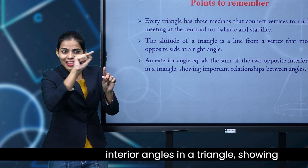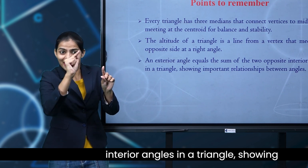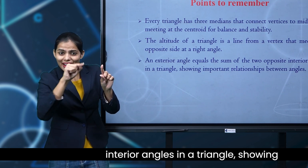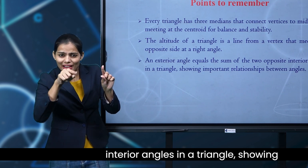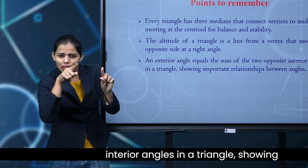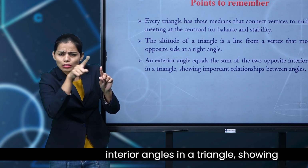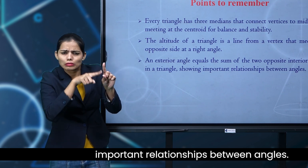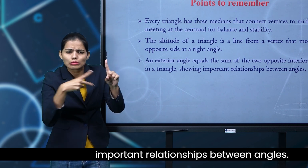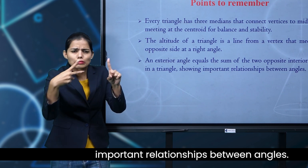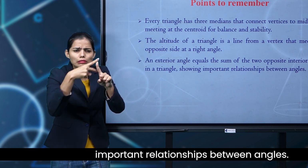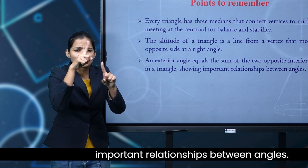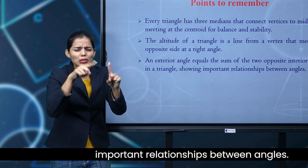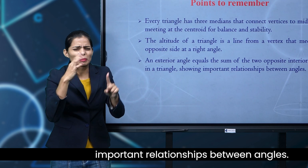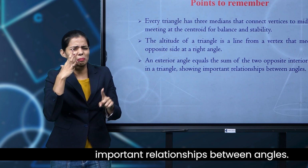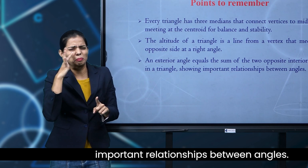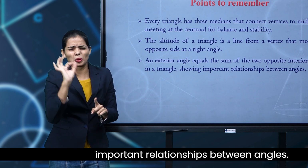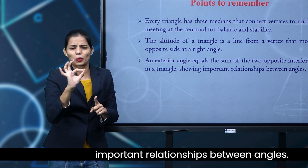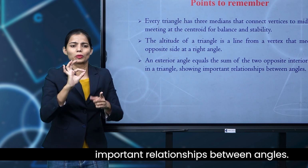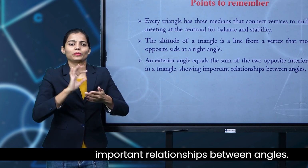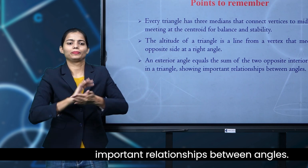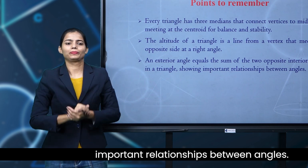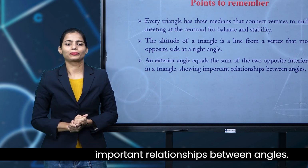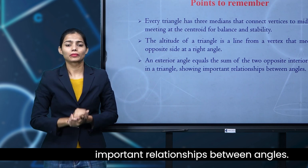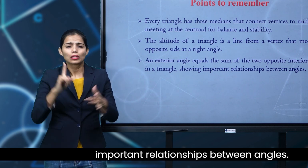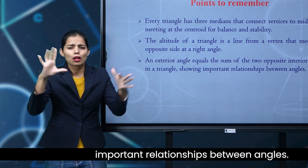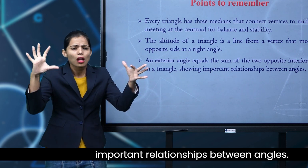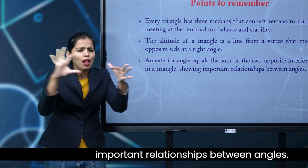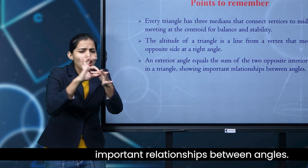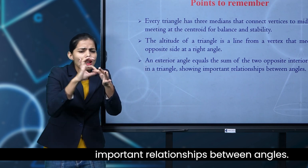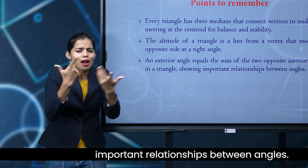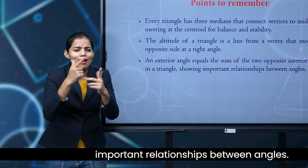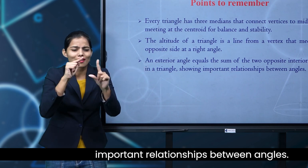showing important relationships between angles.